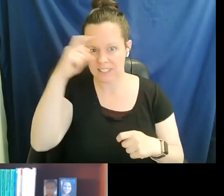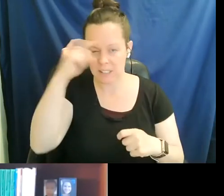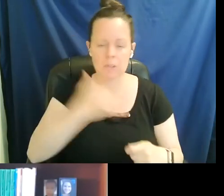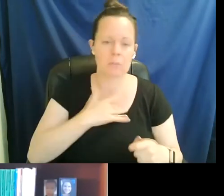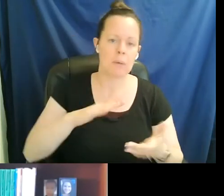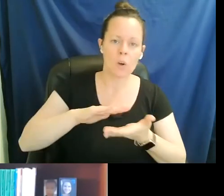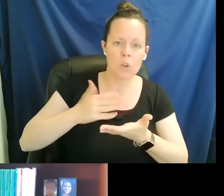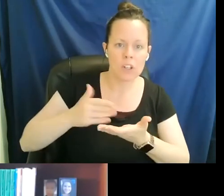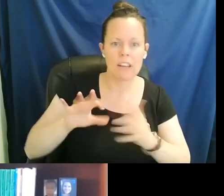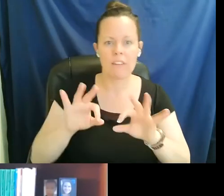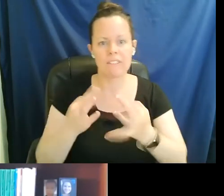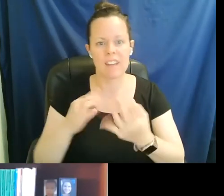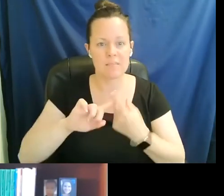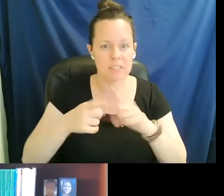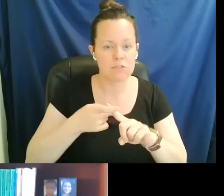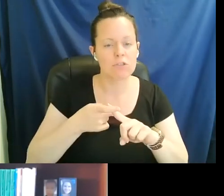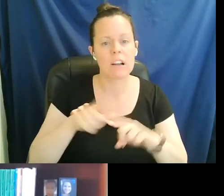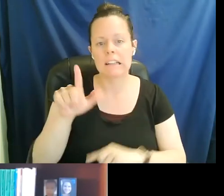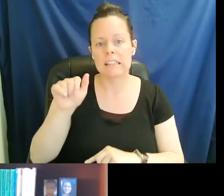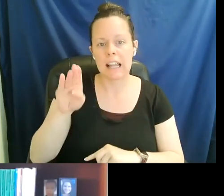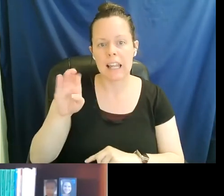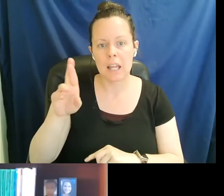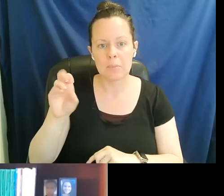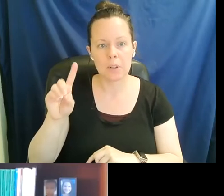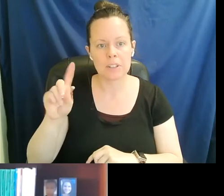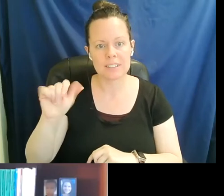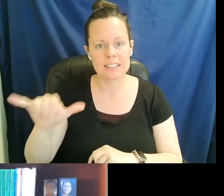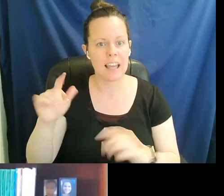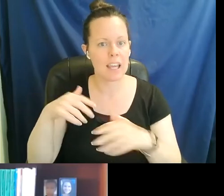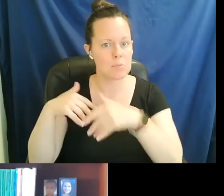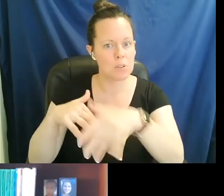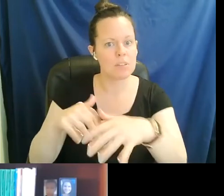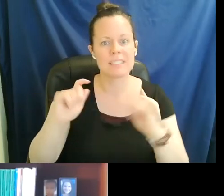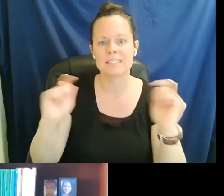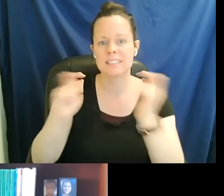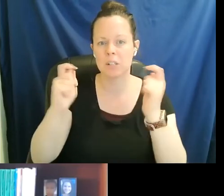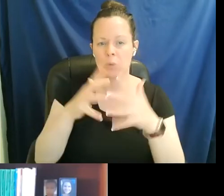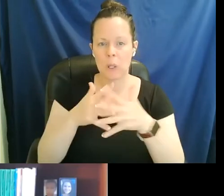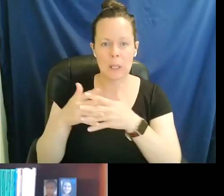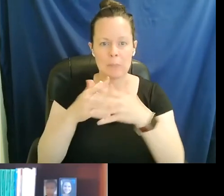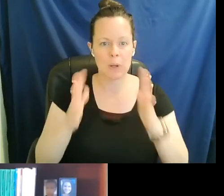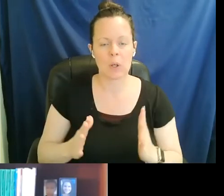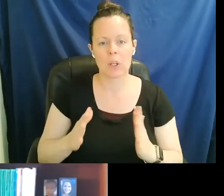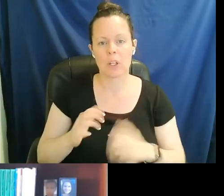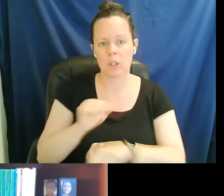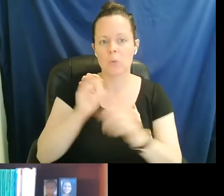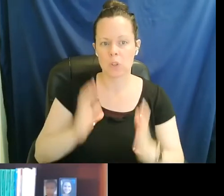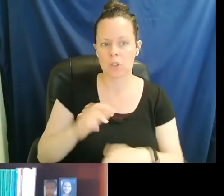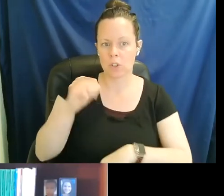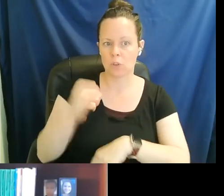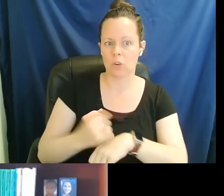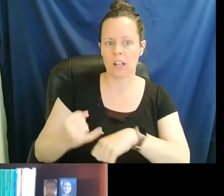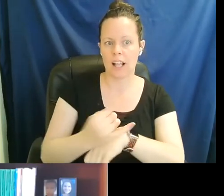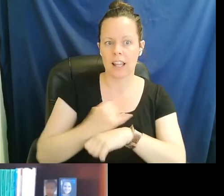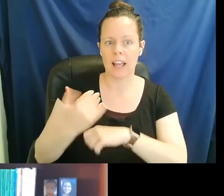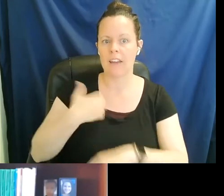and family and friends, Labor Day parades celebrating American workers, and the Rock Island district full of the Grand Prix go-kart